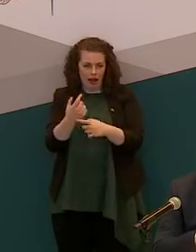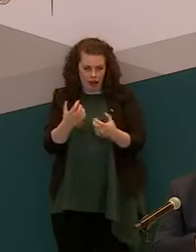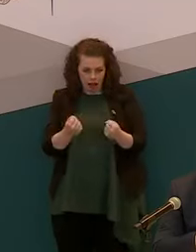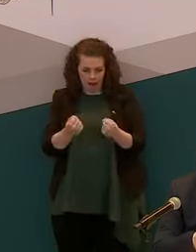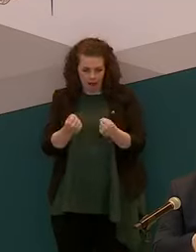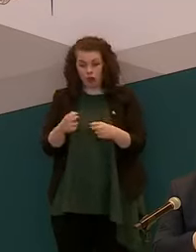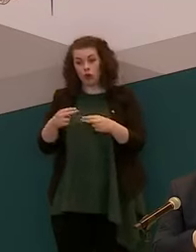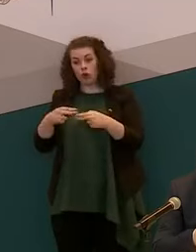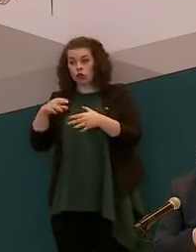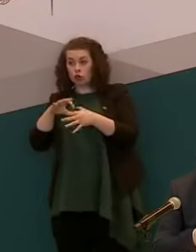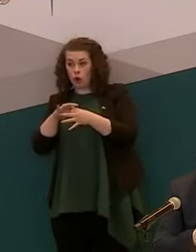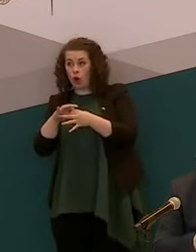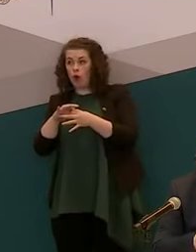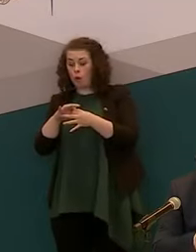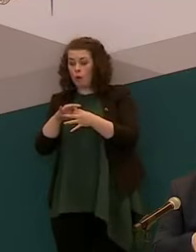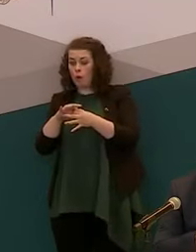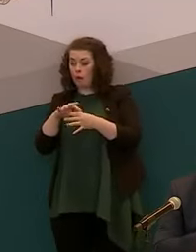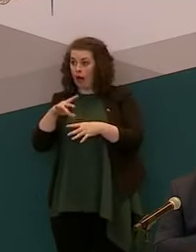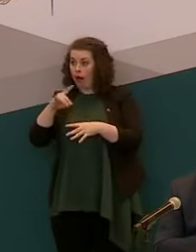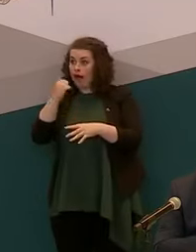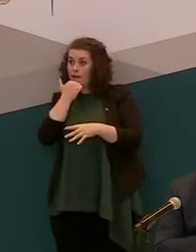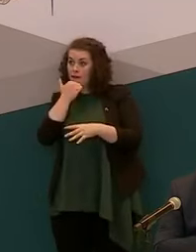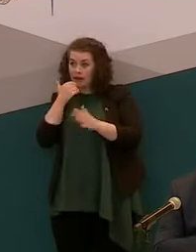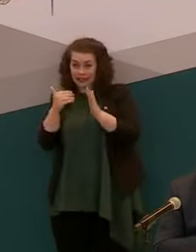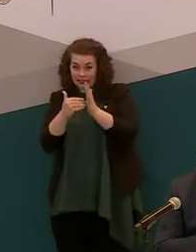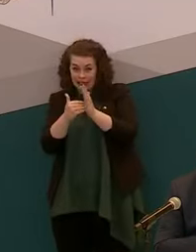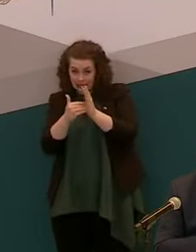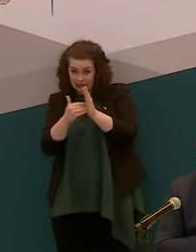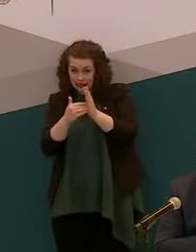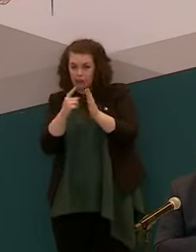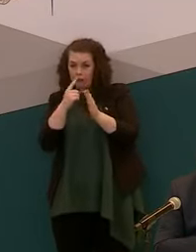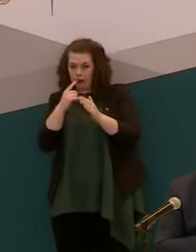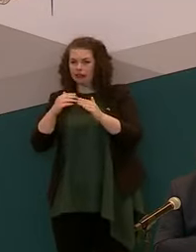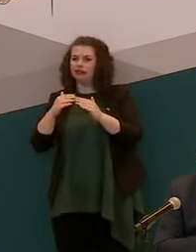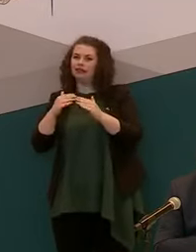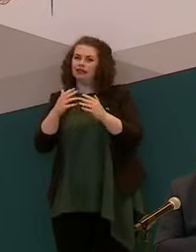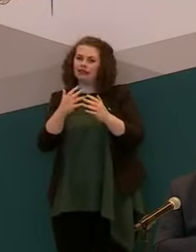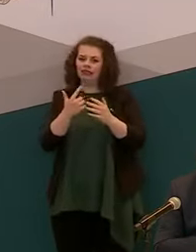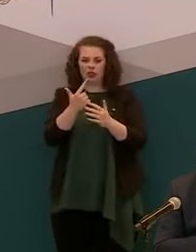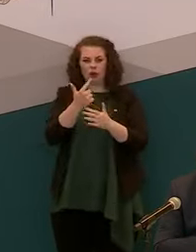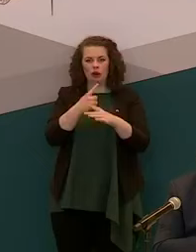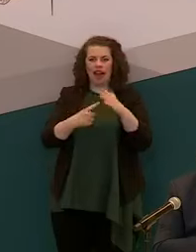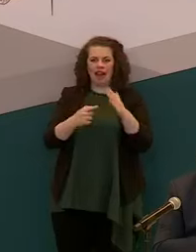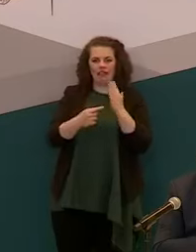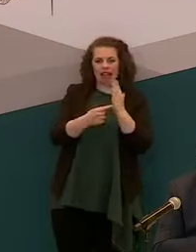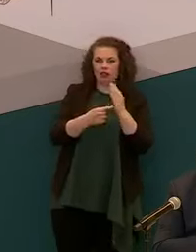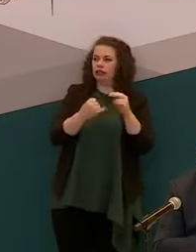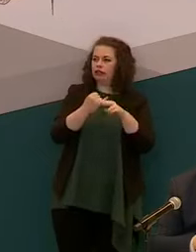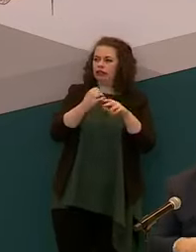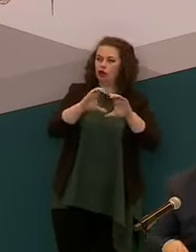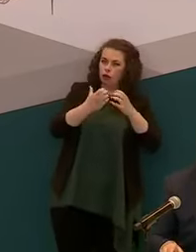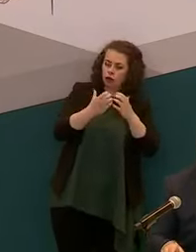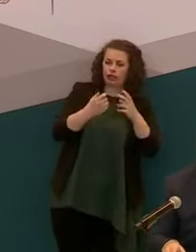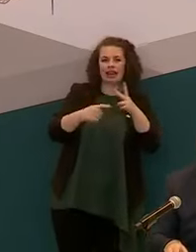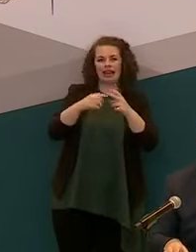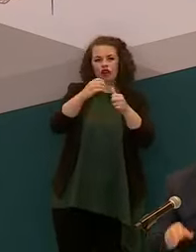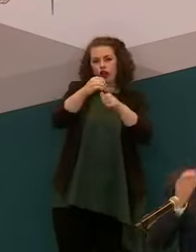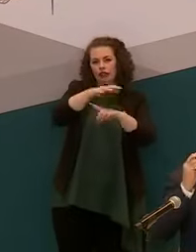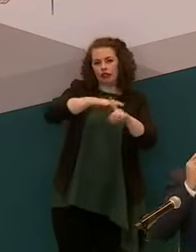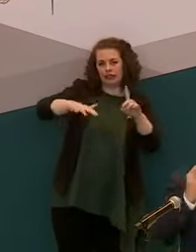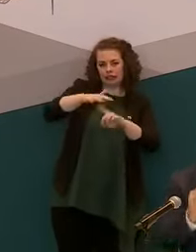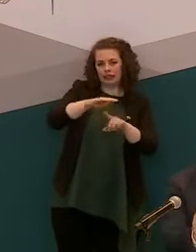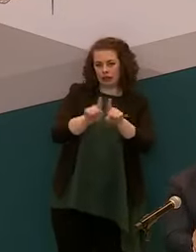substantial number, but a substantially smaller number than that 2,500. Okay. Okay. Thank you.